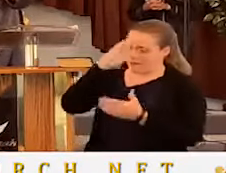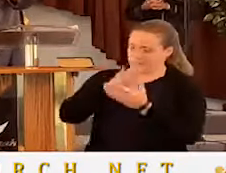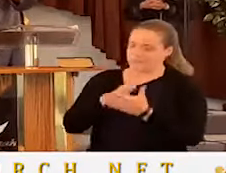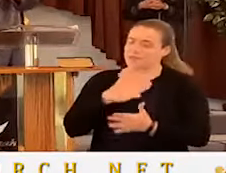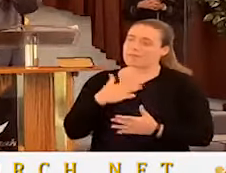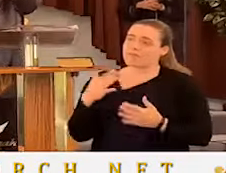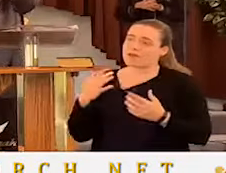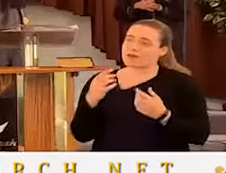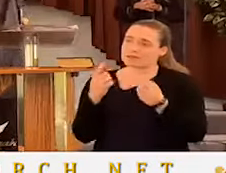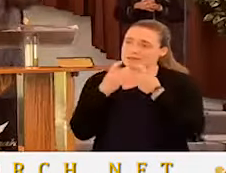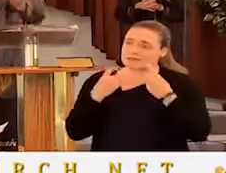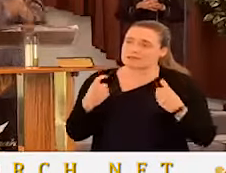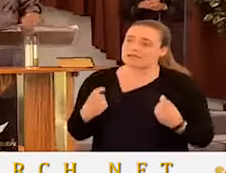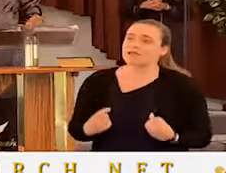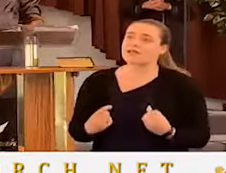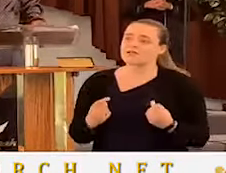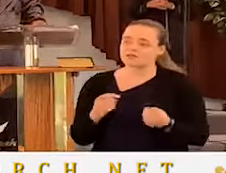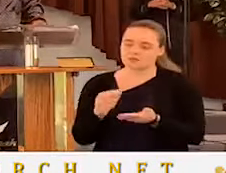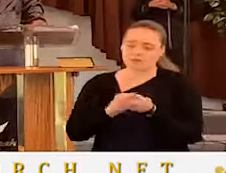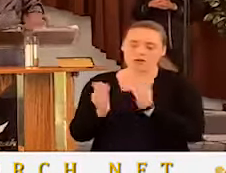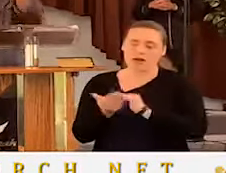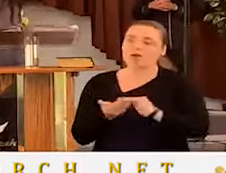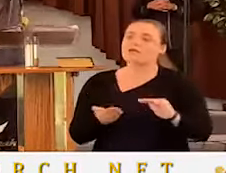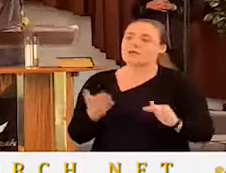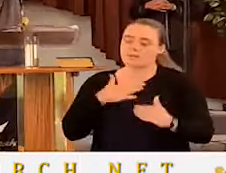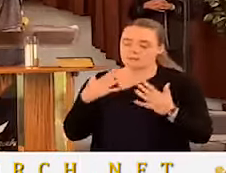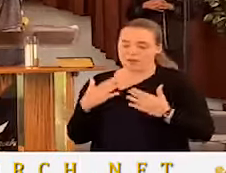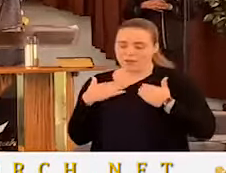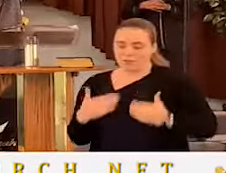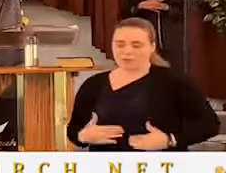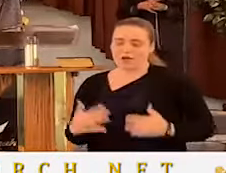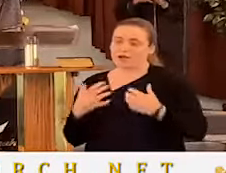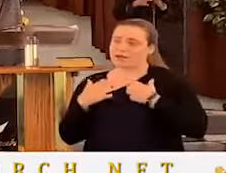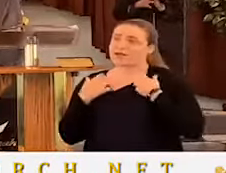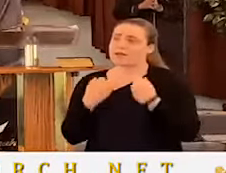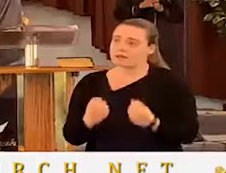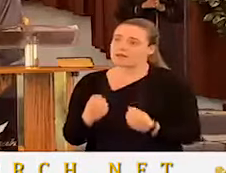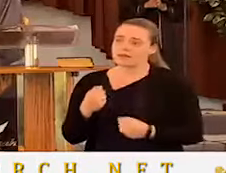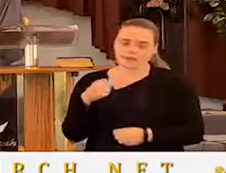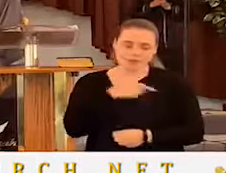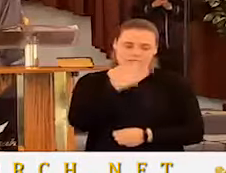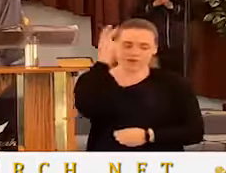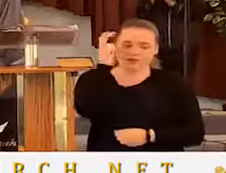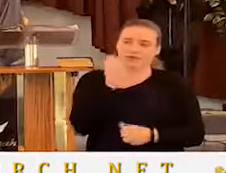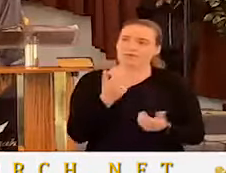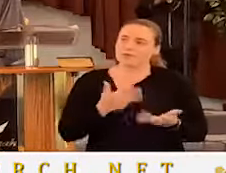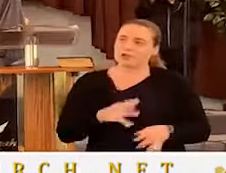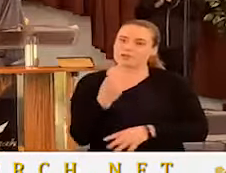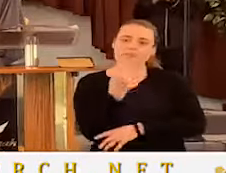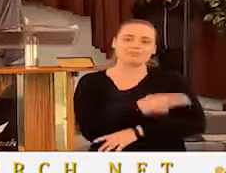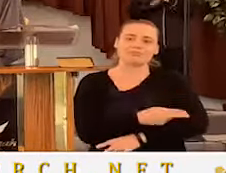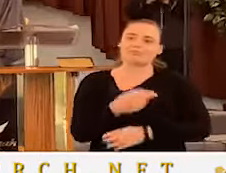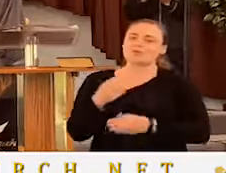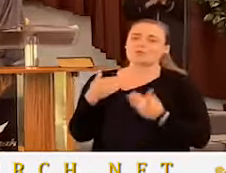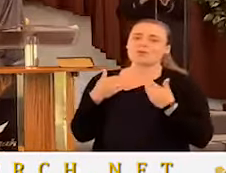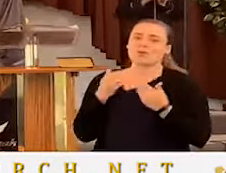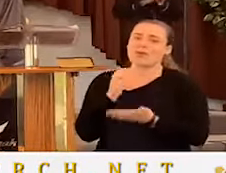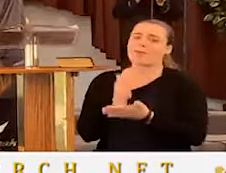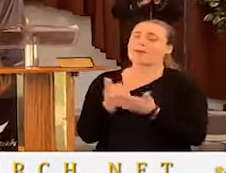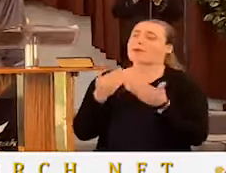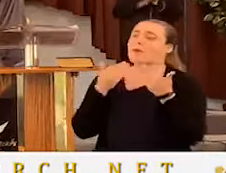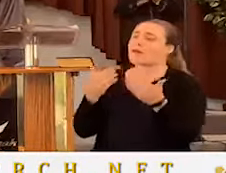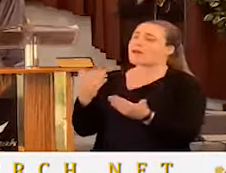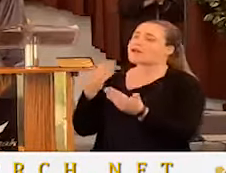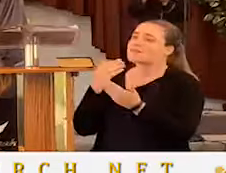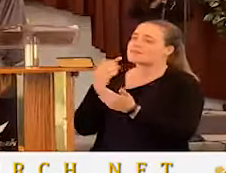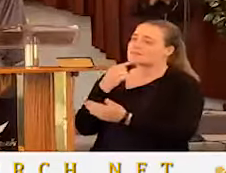is healed. And the enemy is defeated. Thank you for saving me. Come on, tell the Lord, thank you for saving me. Thank you for saving me.